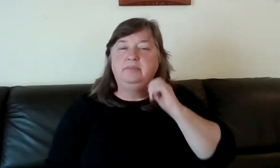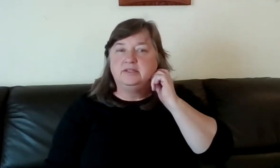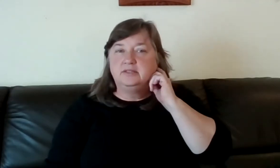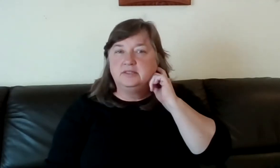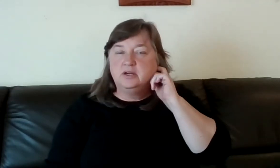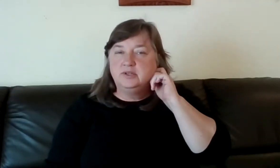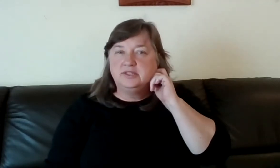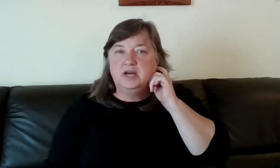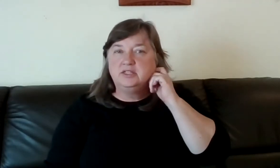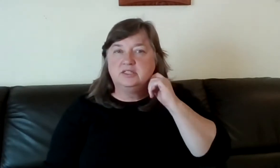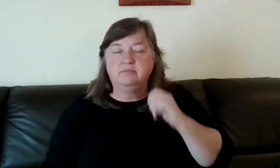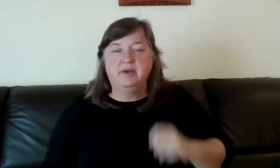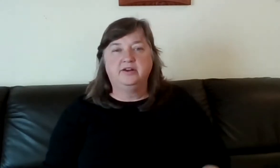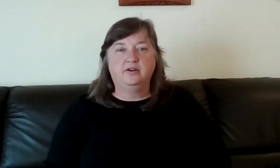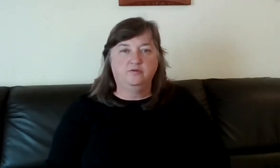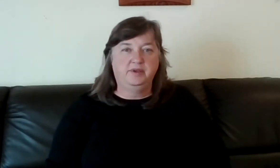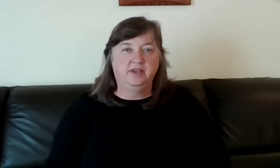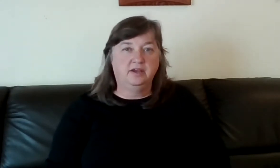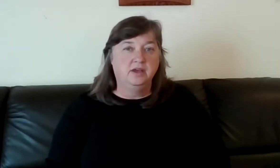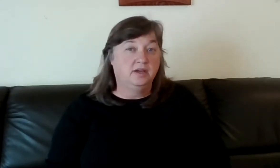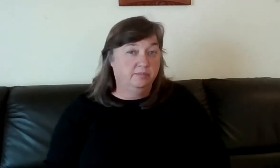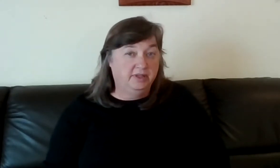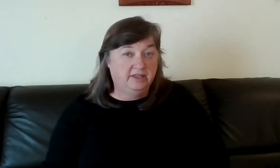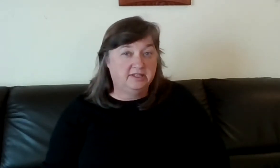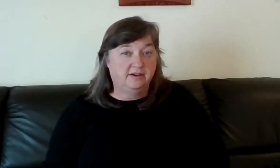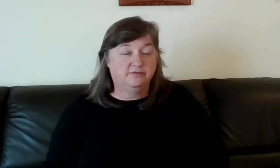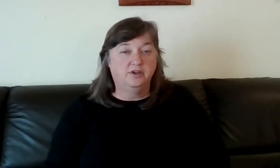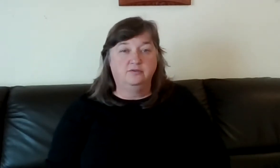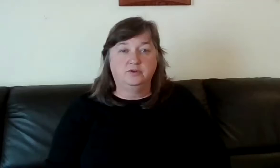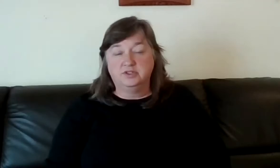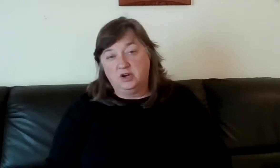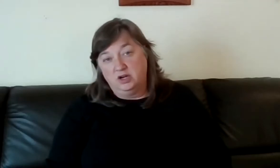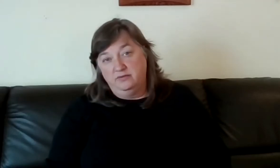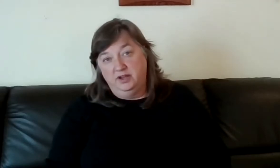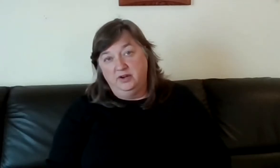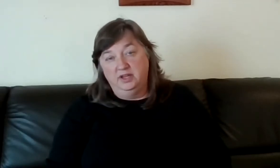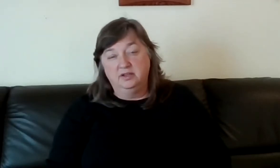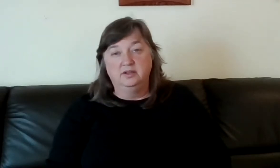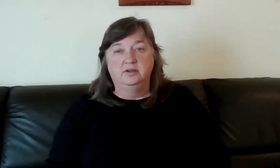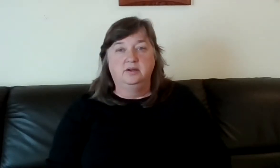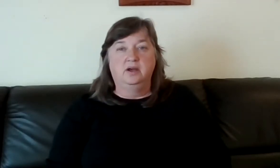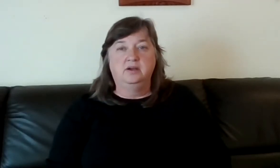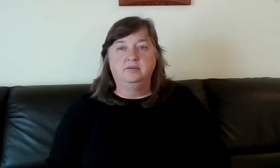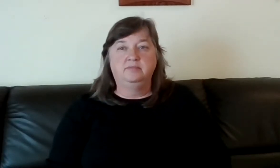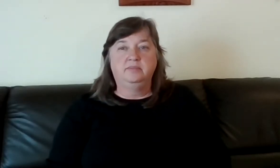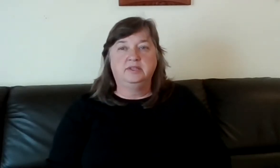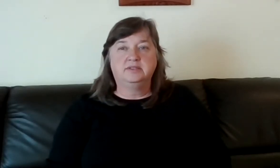alignment. So it's not just a matter of being completely deaf versus hard of hearing. It's